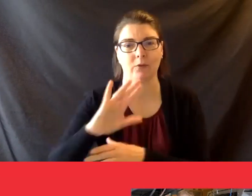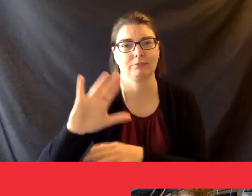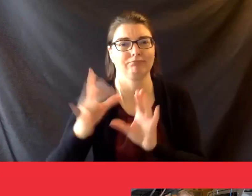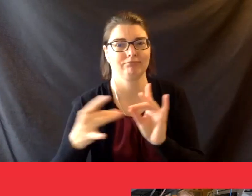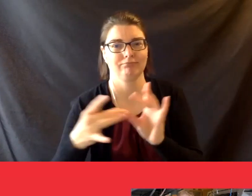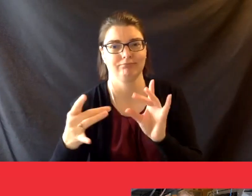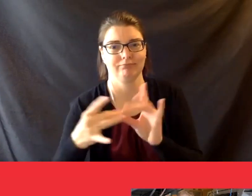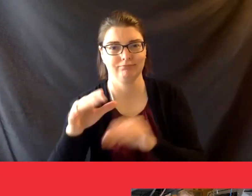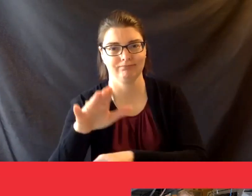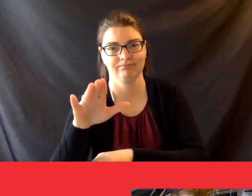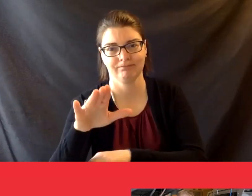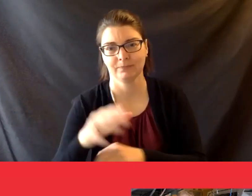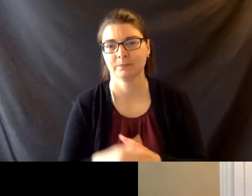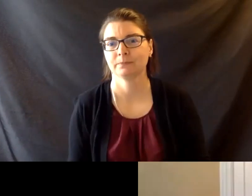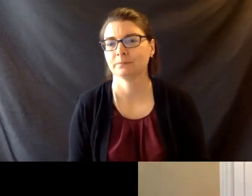words.